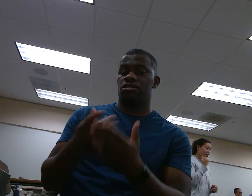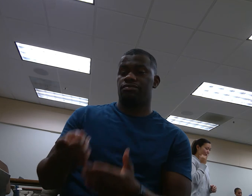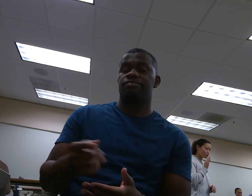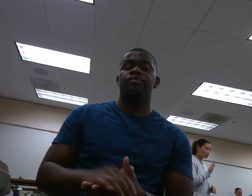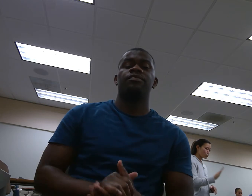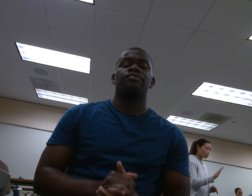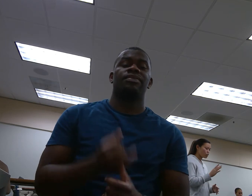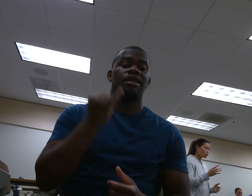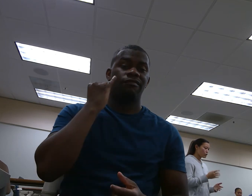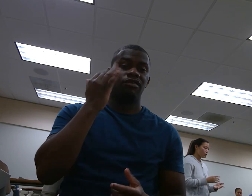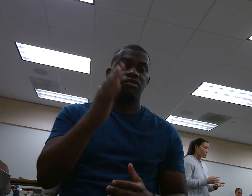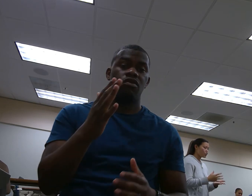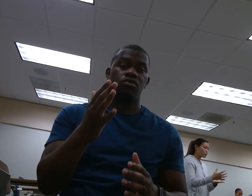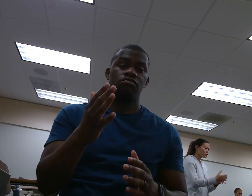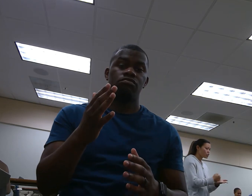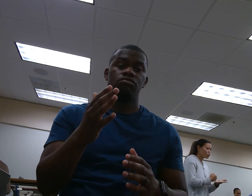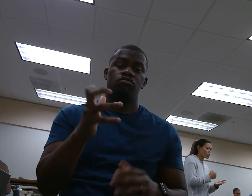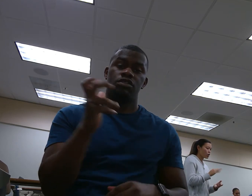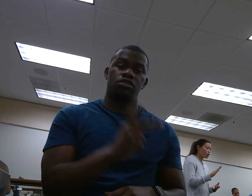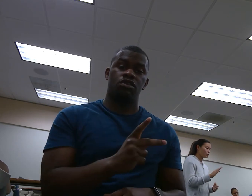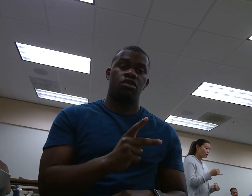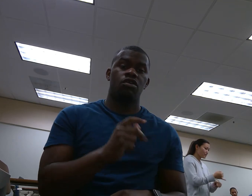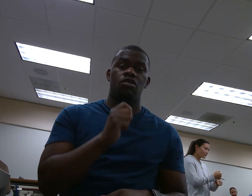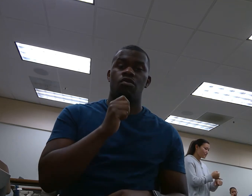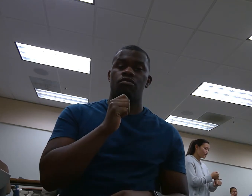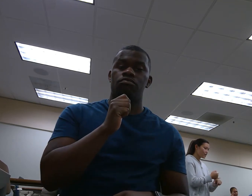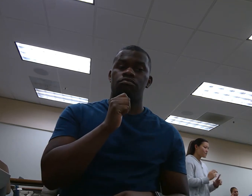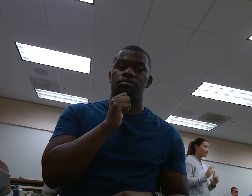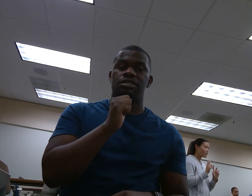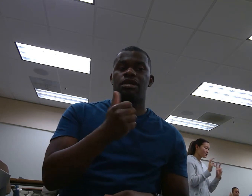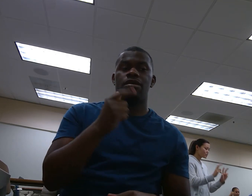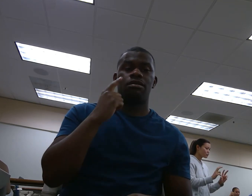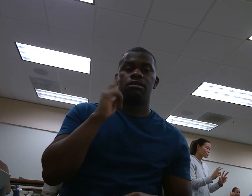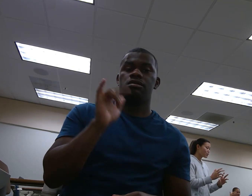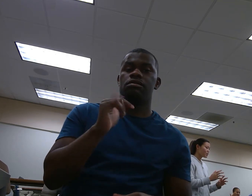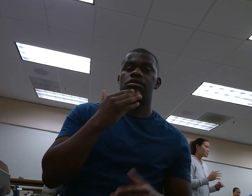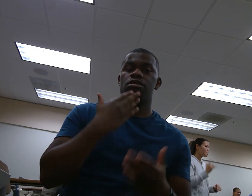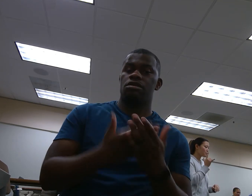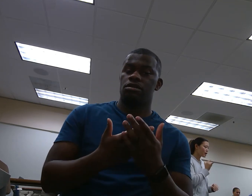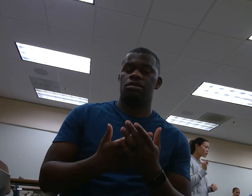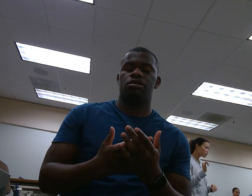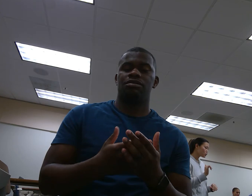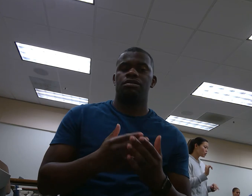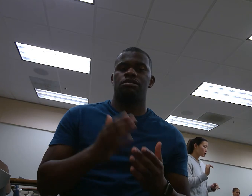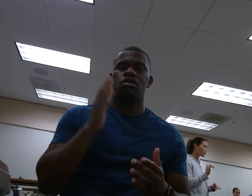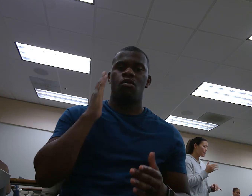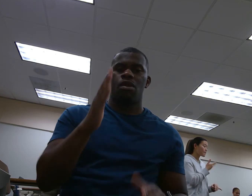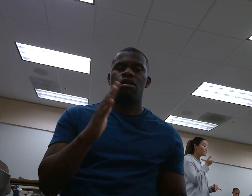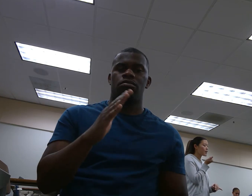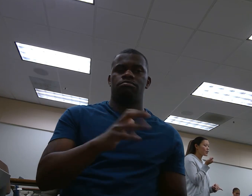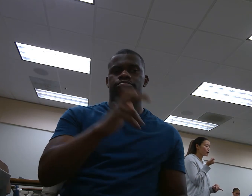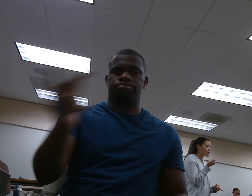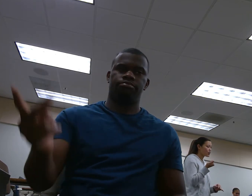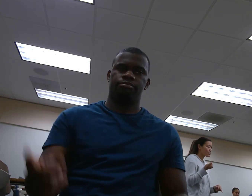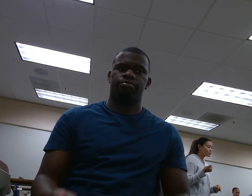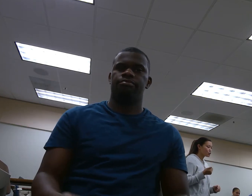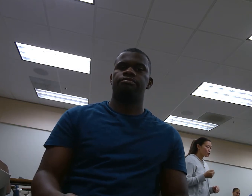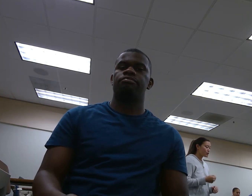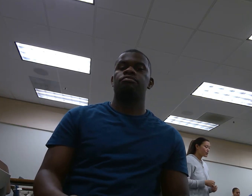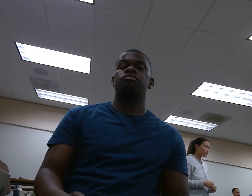this number would be higher, and it would not look as good. So the key thing to realize is just try to